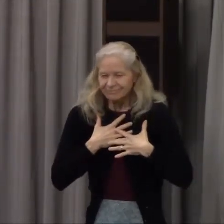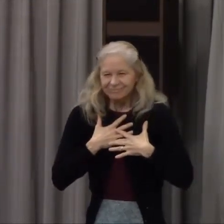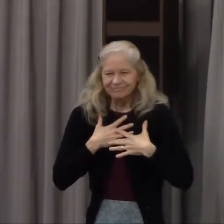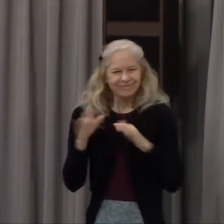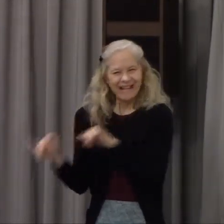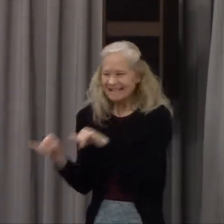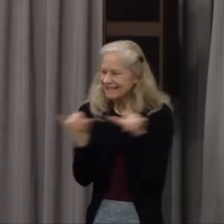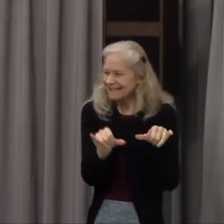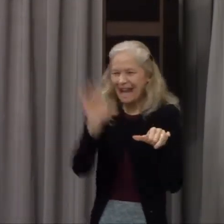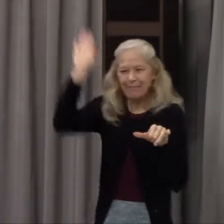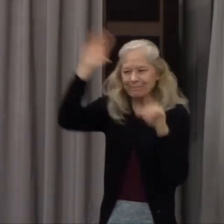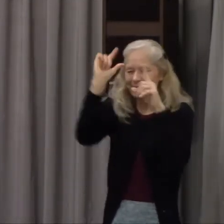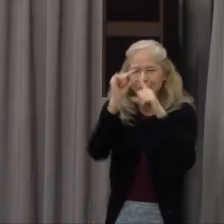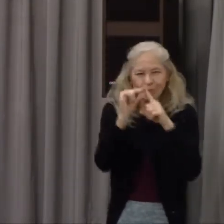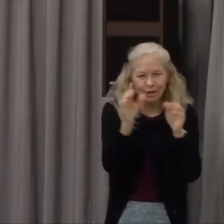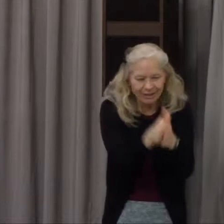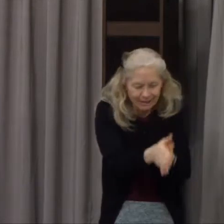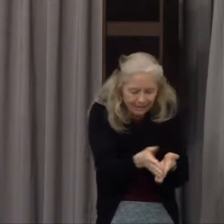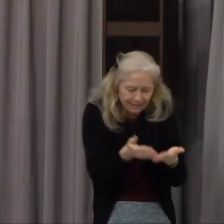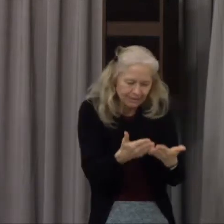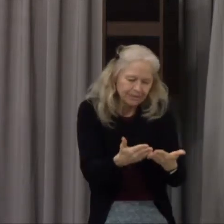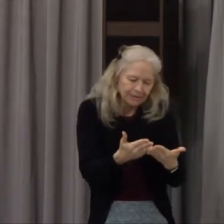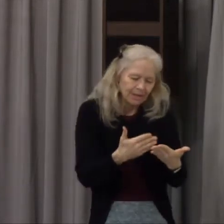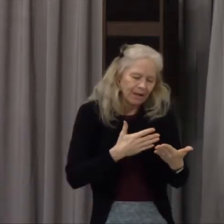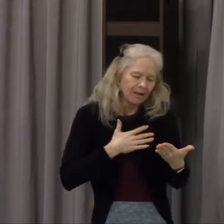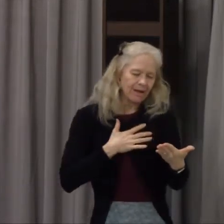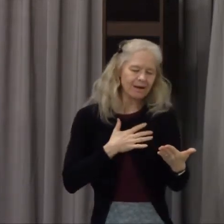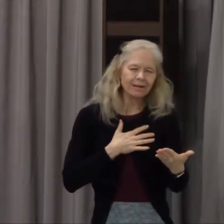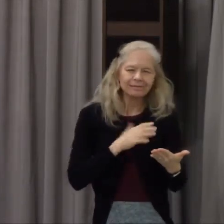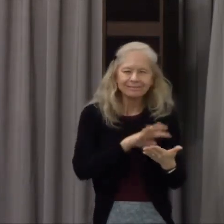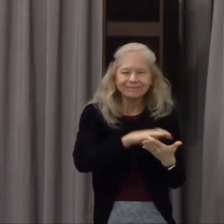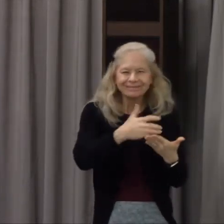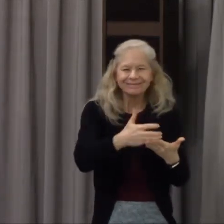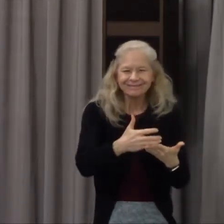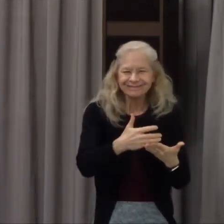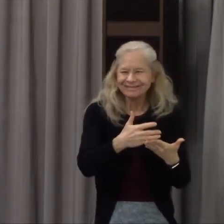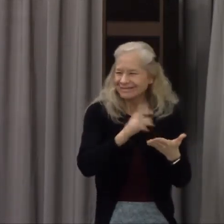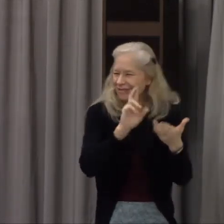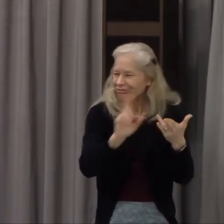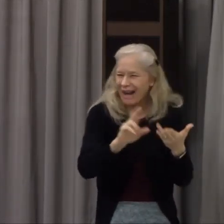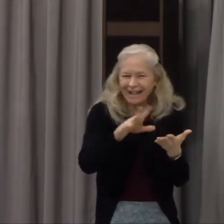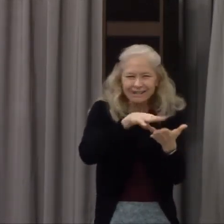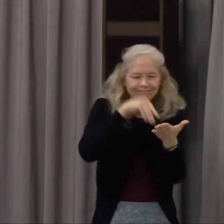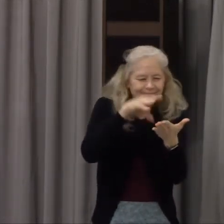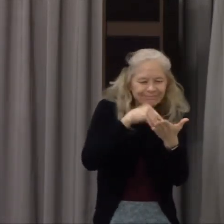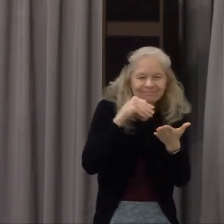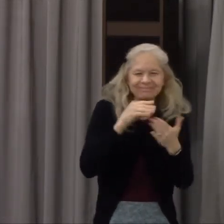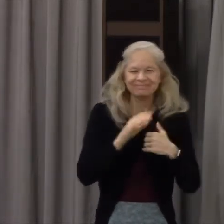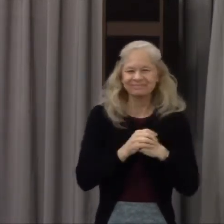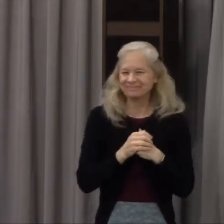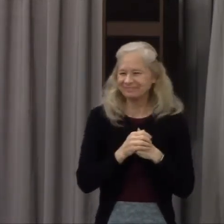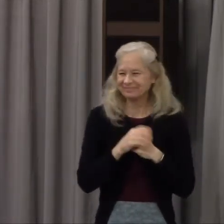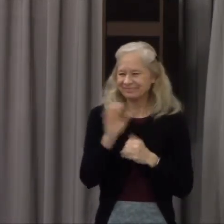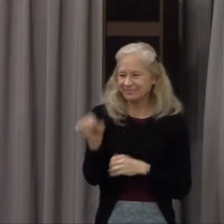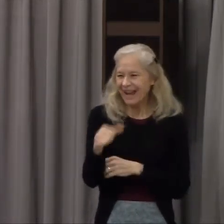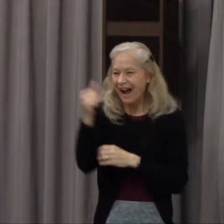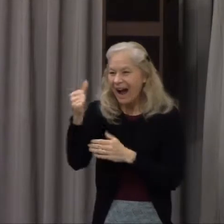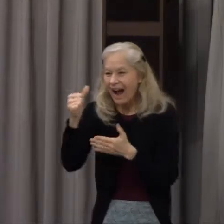Psalm 119:103. How sweet are thy words unto my taste, yea, sweeter than honey to my mouth.